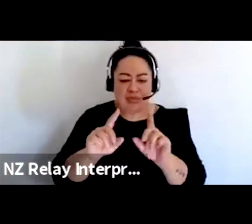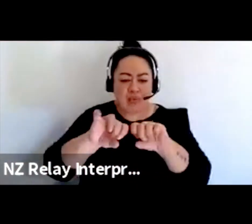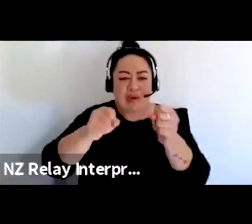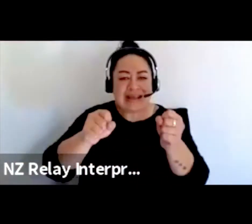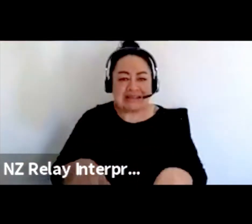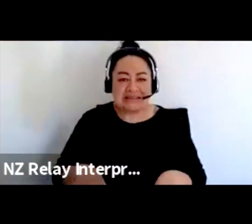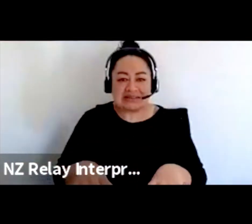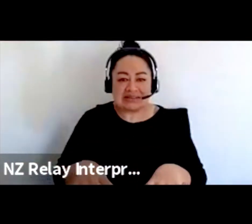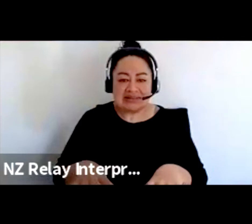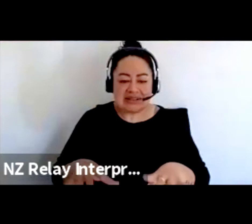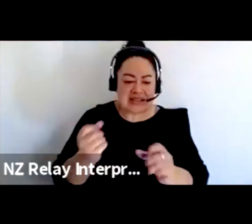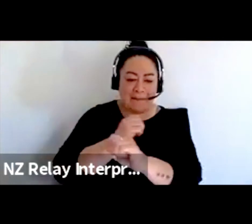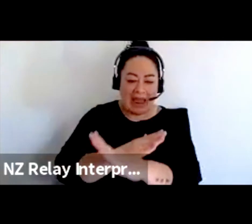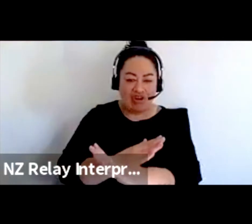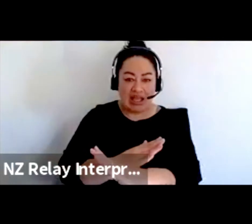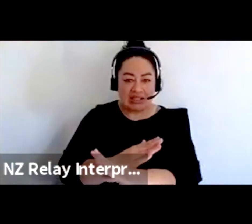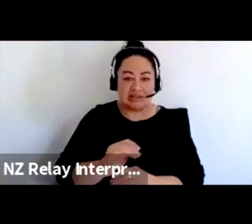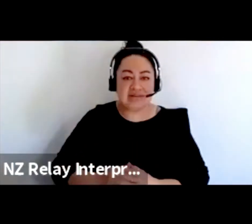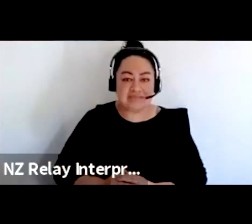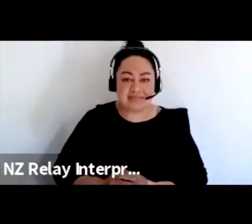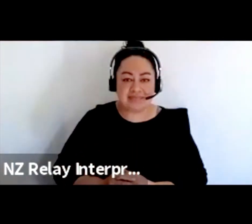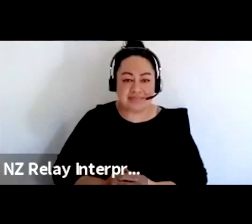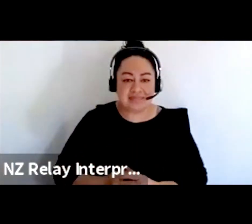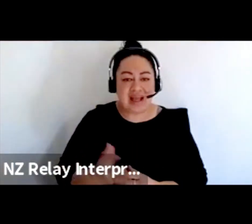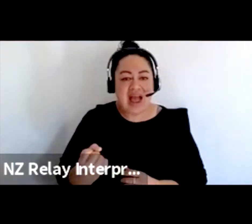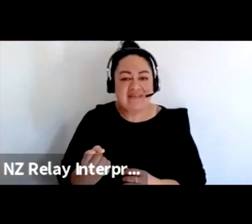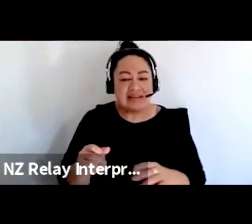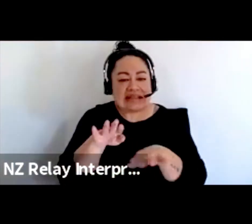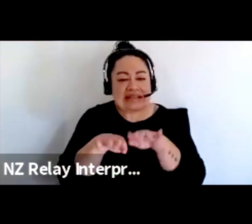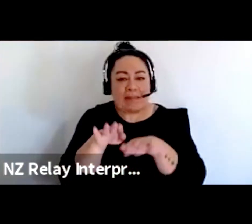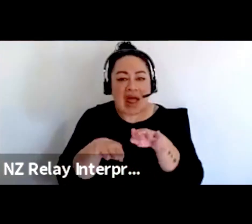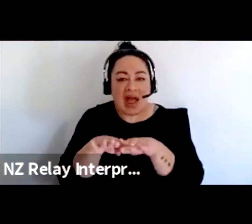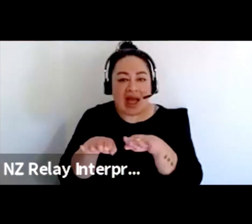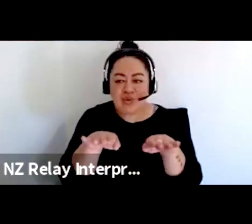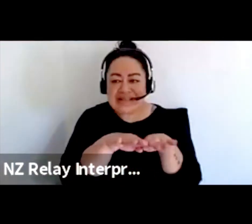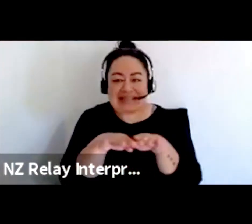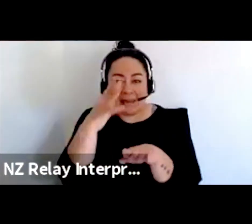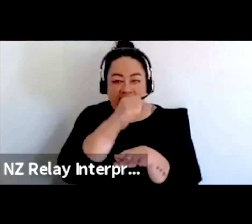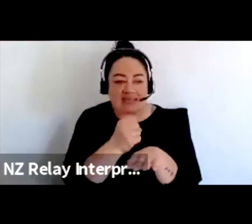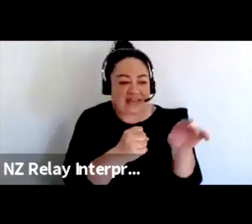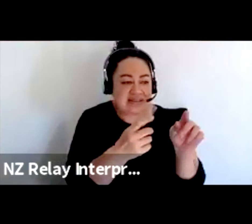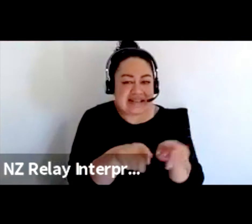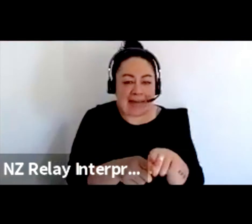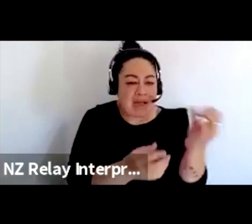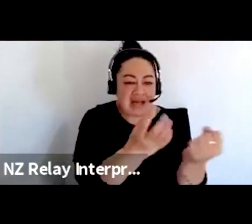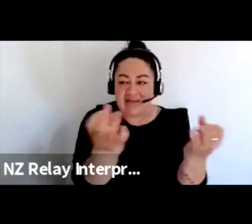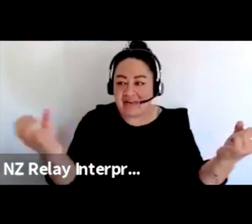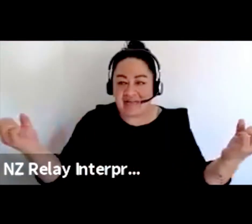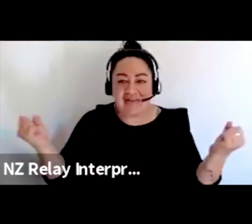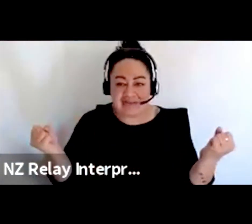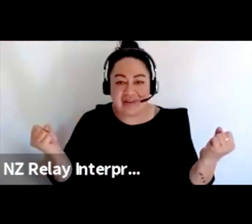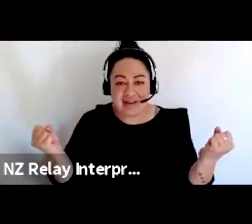common beliefs, and we don't need to separate it based on what they believe vaccination is. Because actually